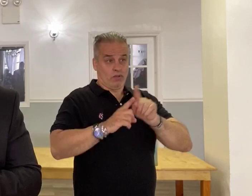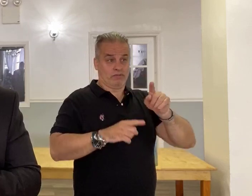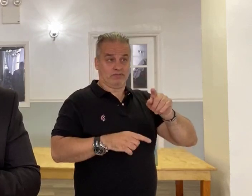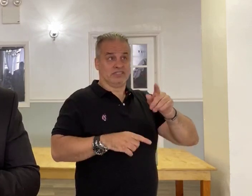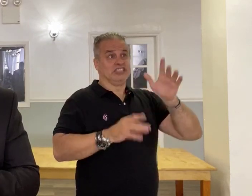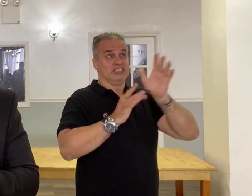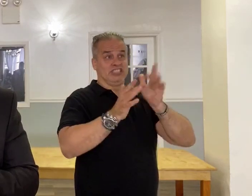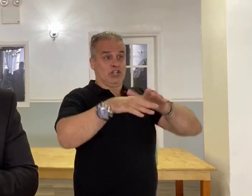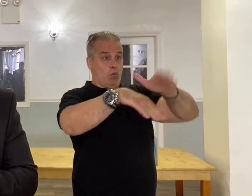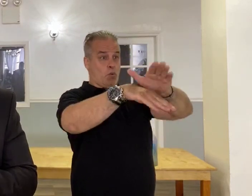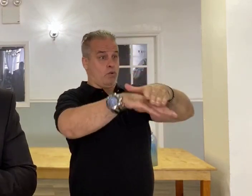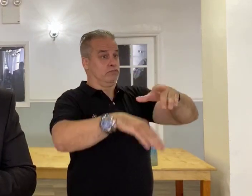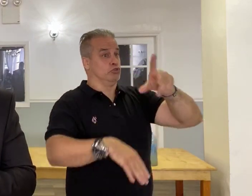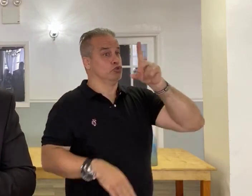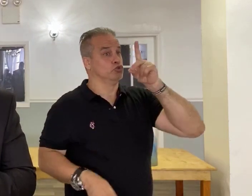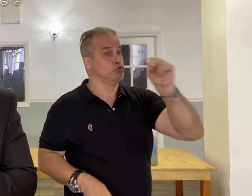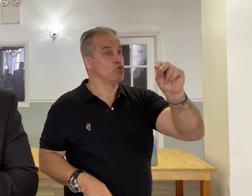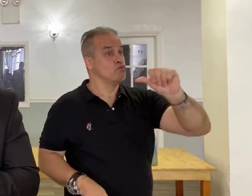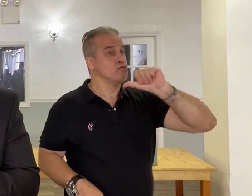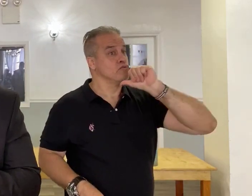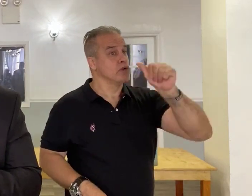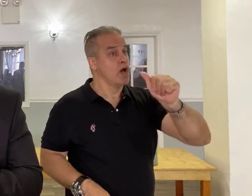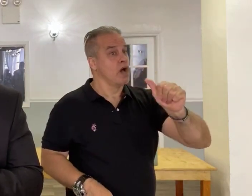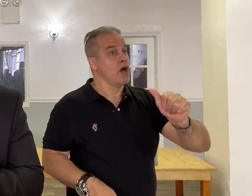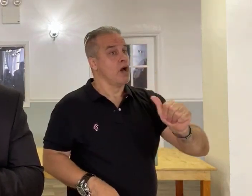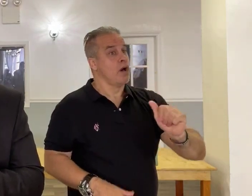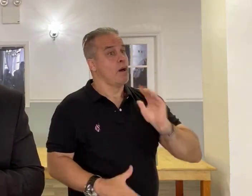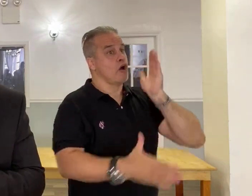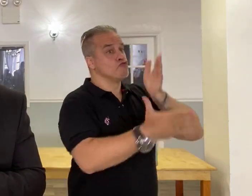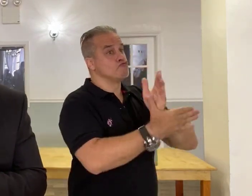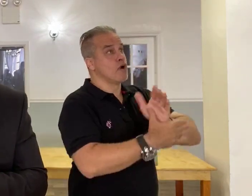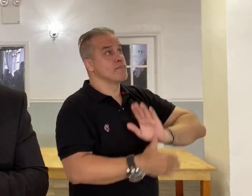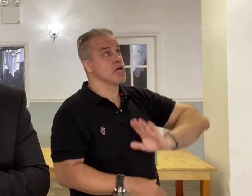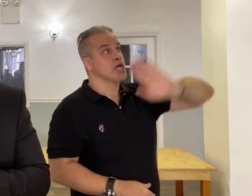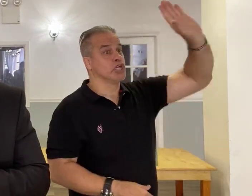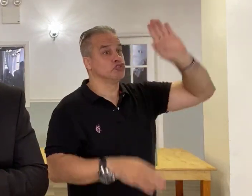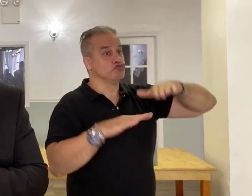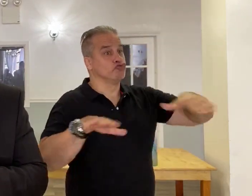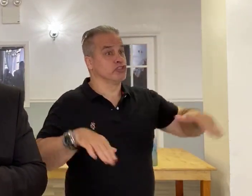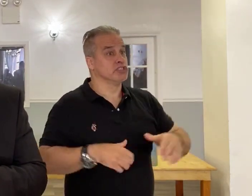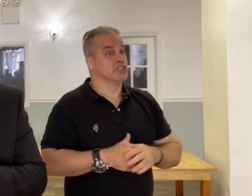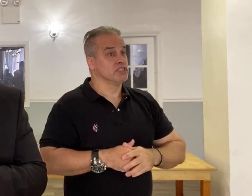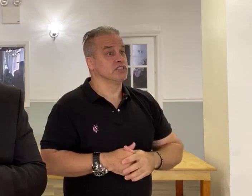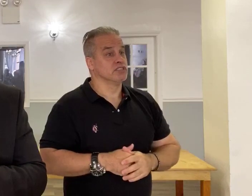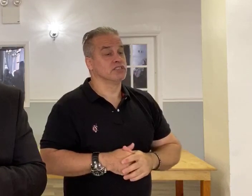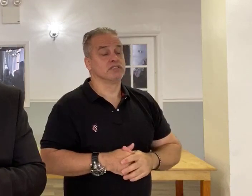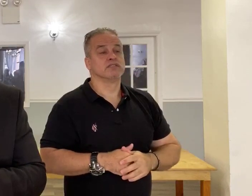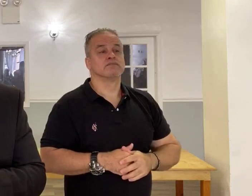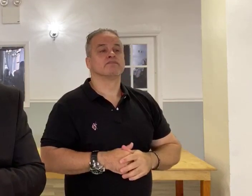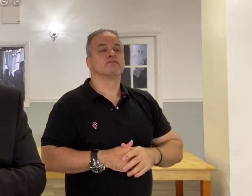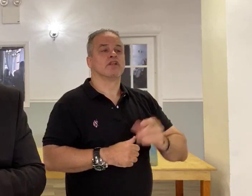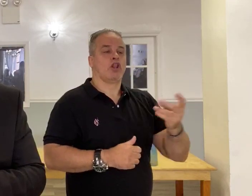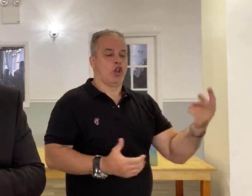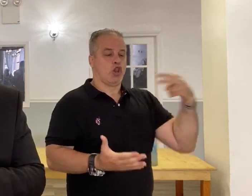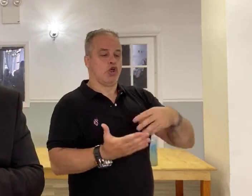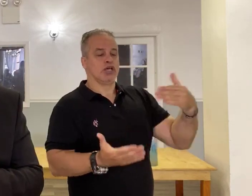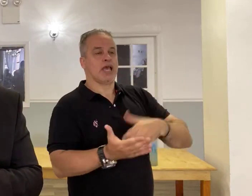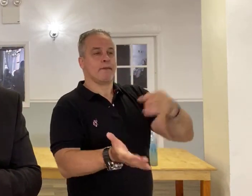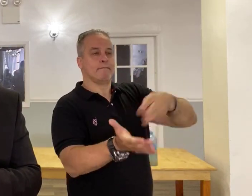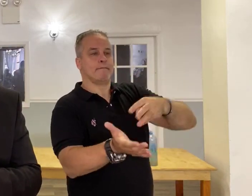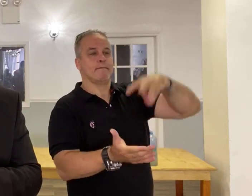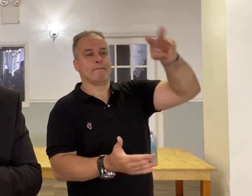What's interesting about this scripture is if you would turn with me to Matthew chapter